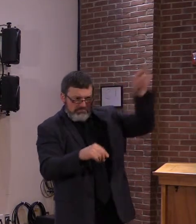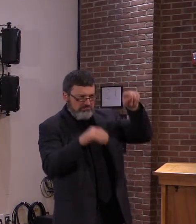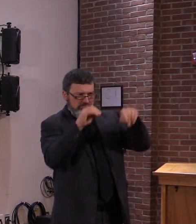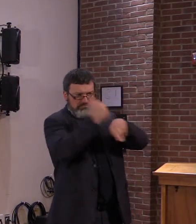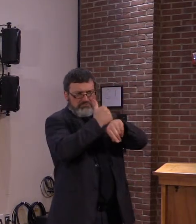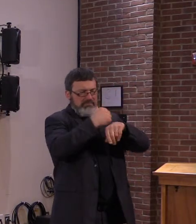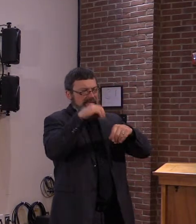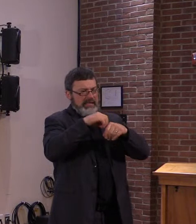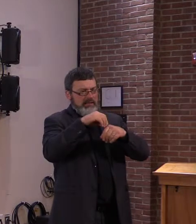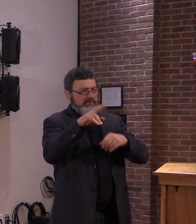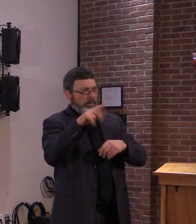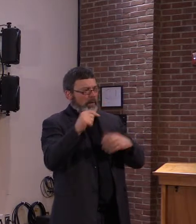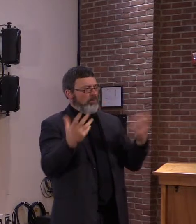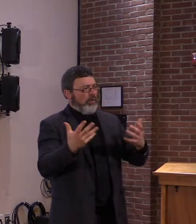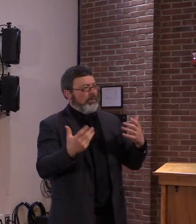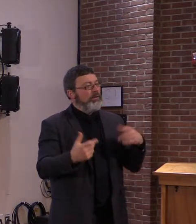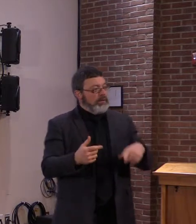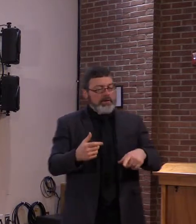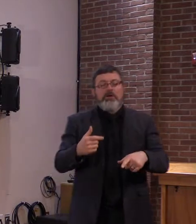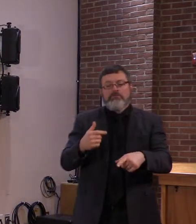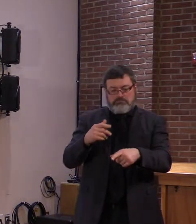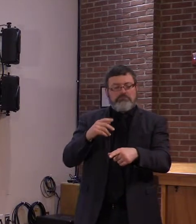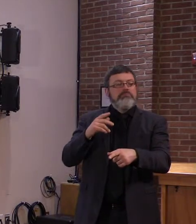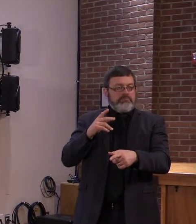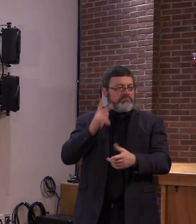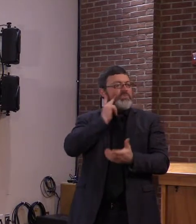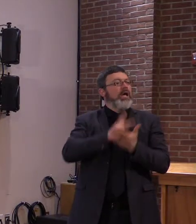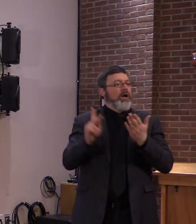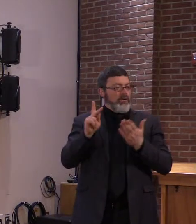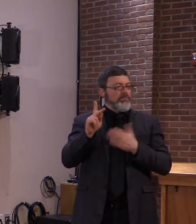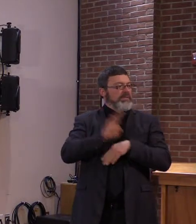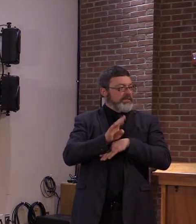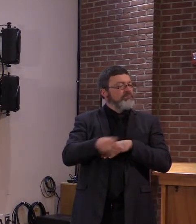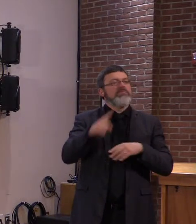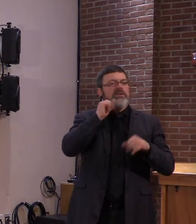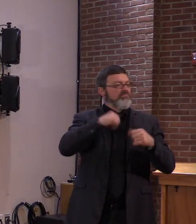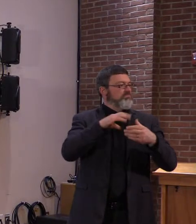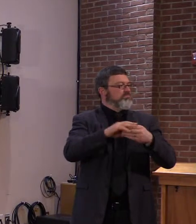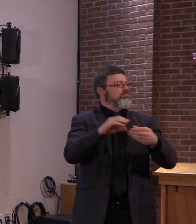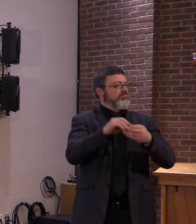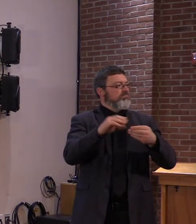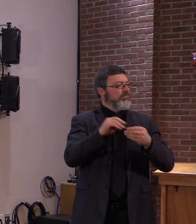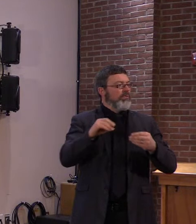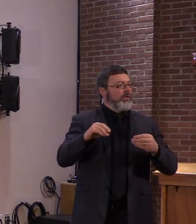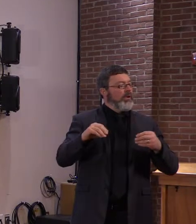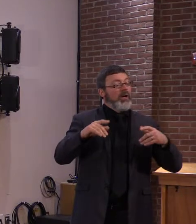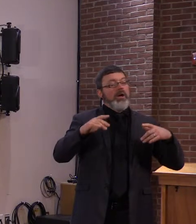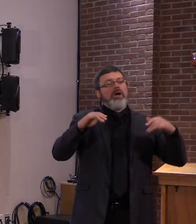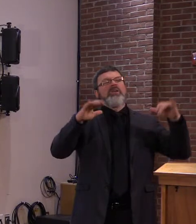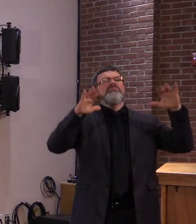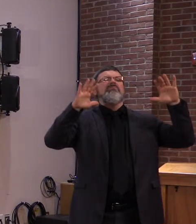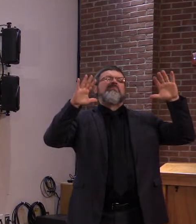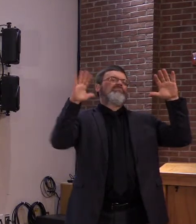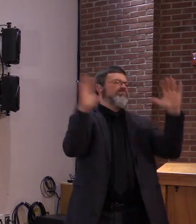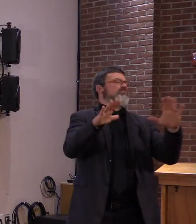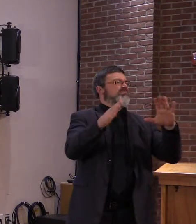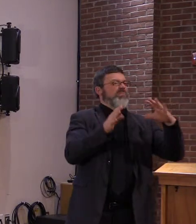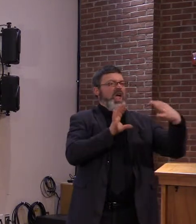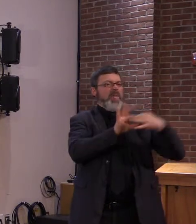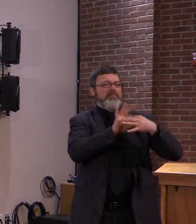Is there data about whether you're still a carrier or not, whether you can be a carrier, just a transporter of the virus, even if you're